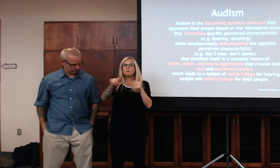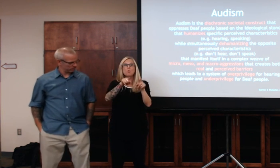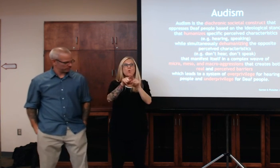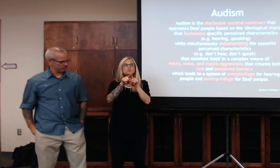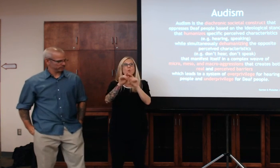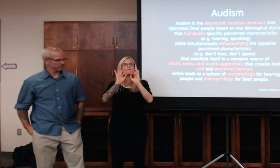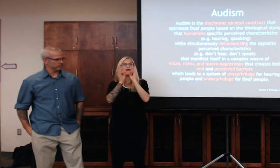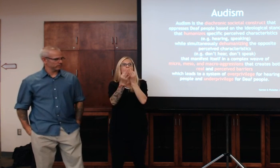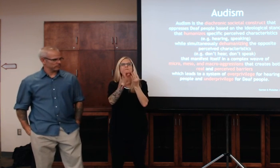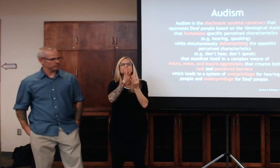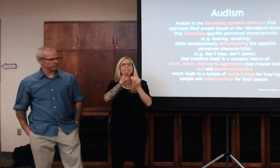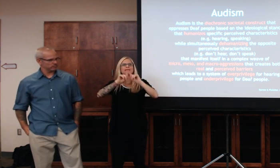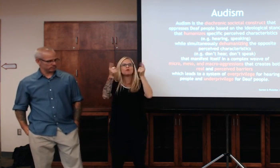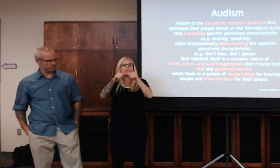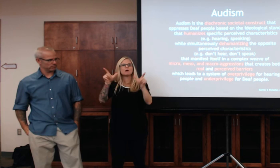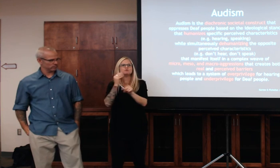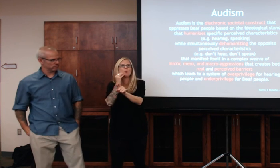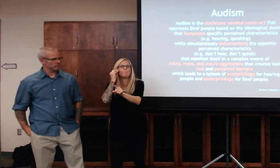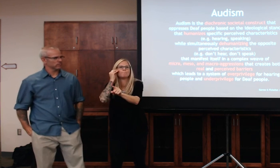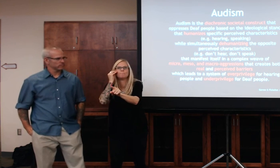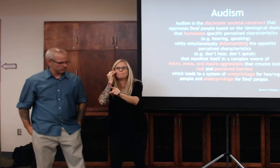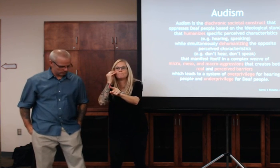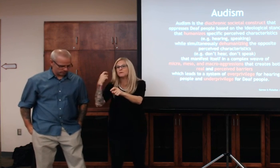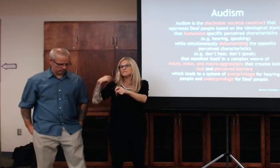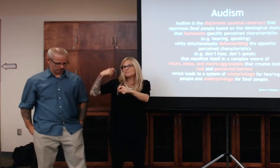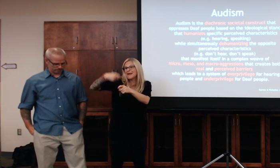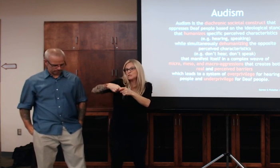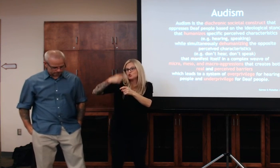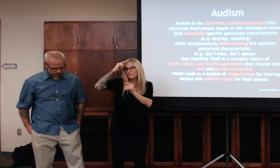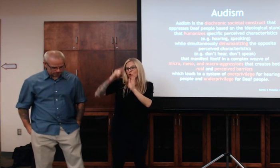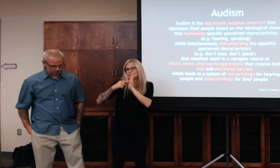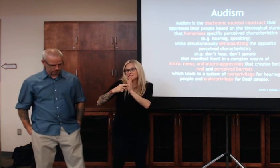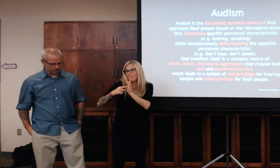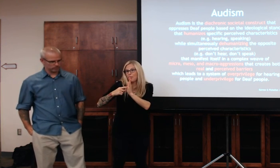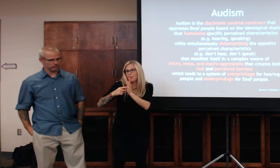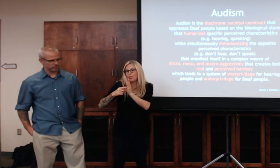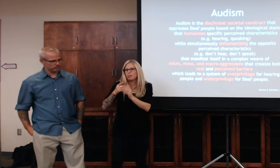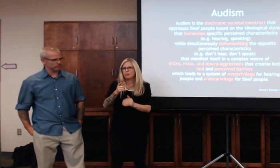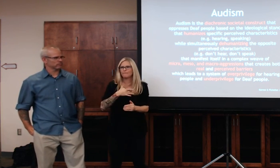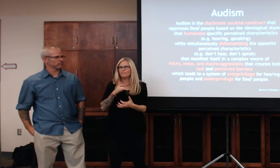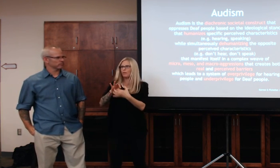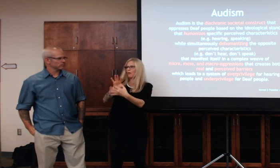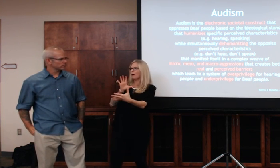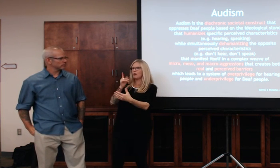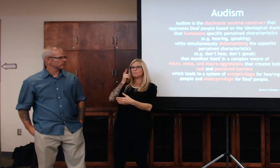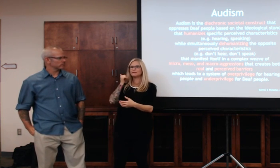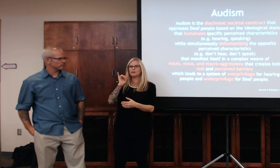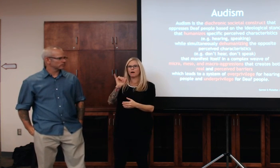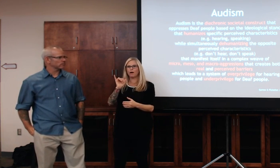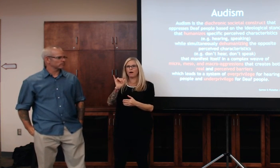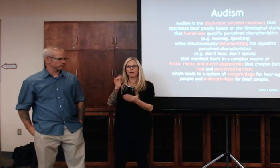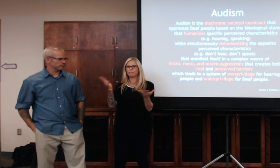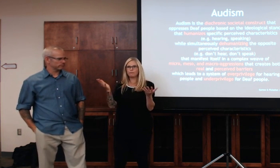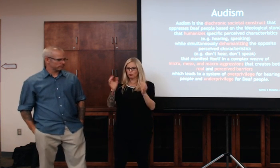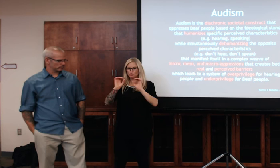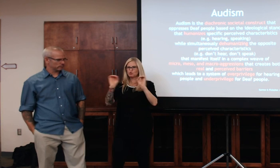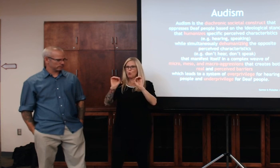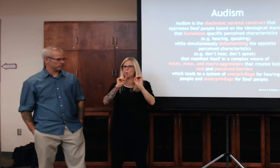Many of them also, the families might speak a different language at home. It could be Spanish, for example. They feel that disconnect. There's